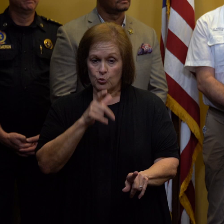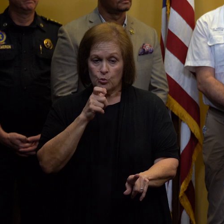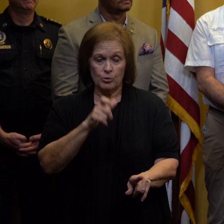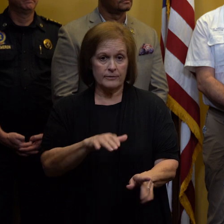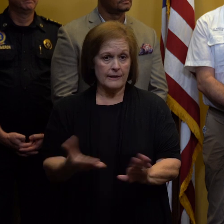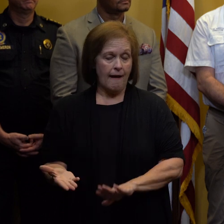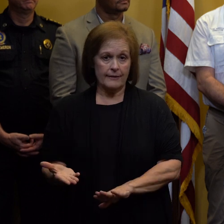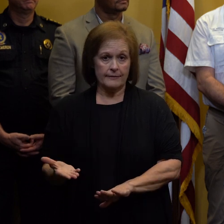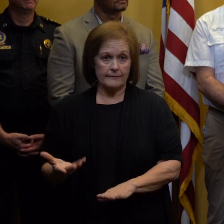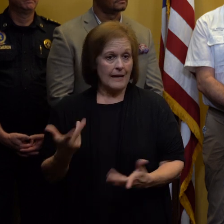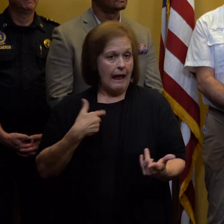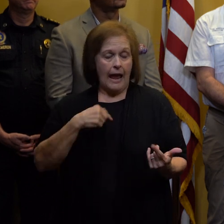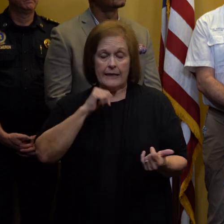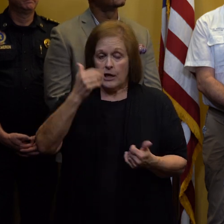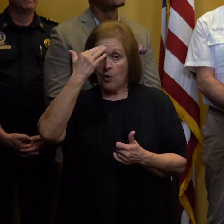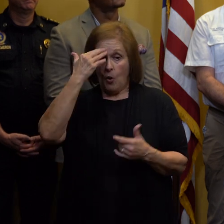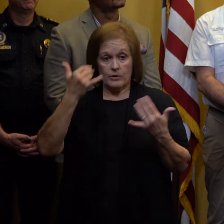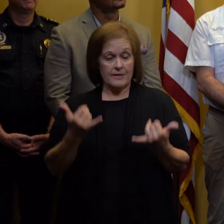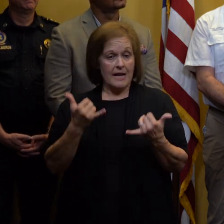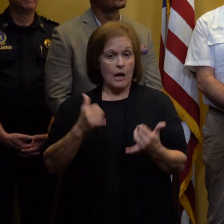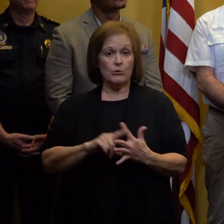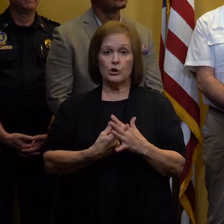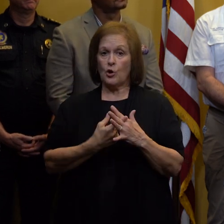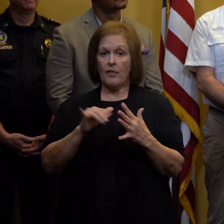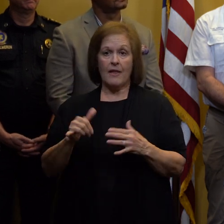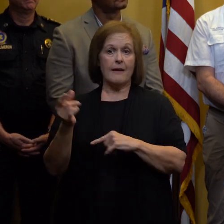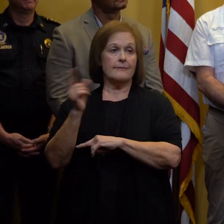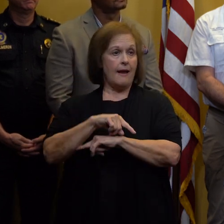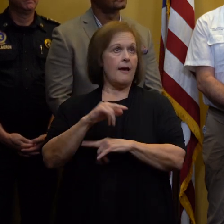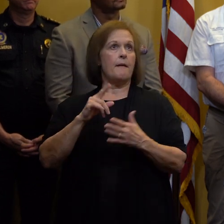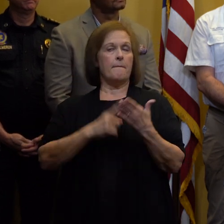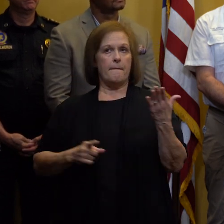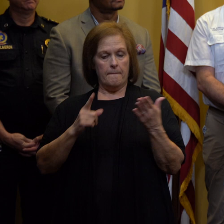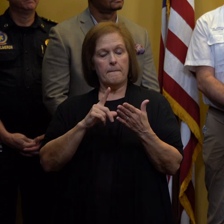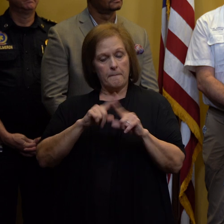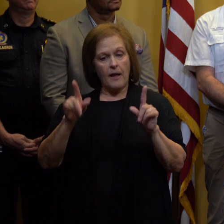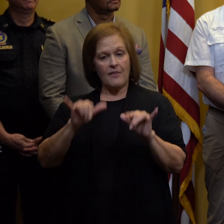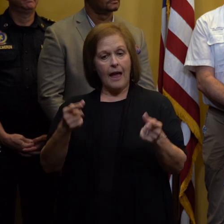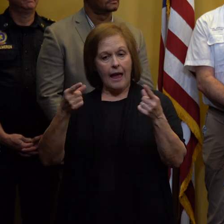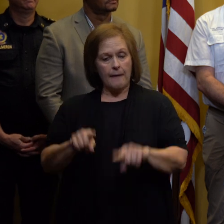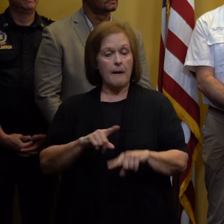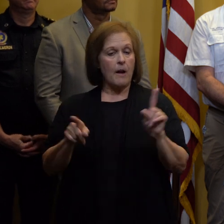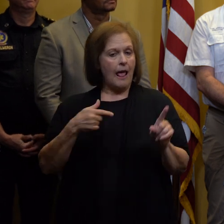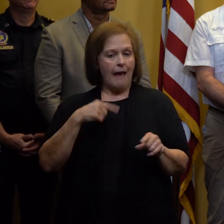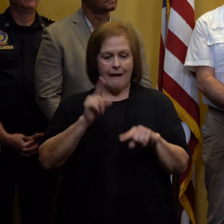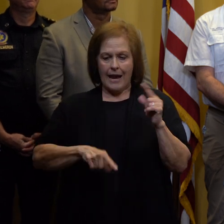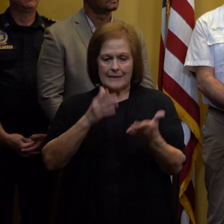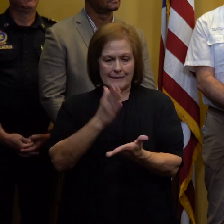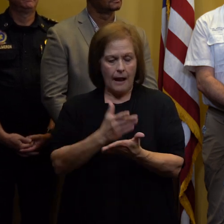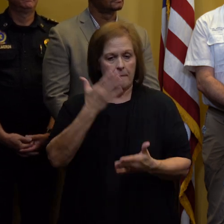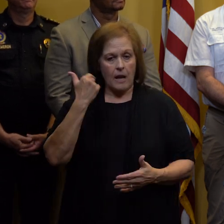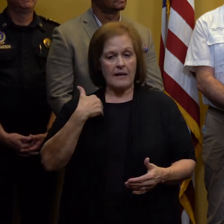today. I didn't know that today was going to start off that way, but it did. But I could not stop because I had